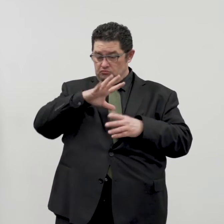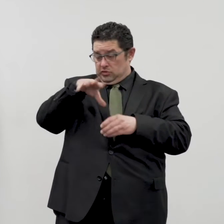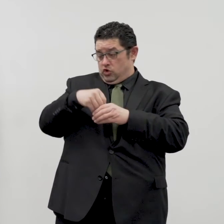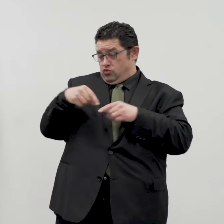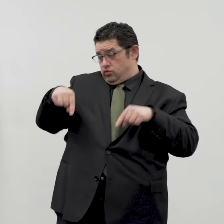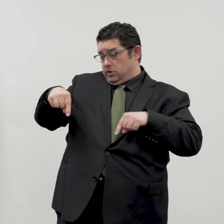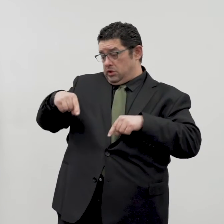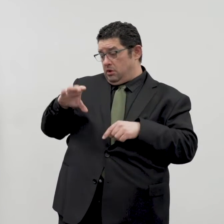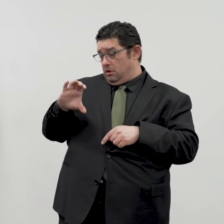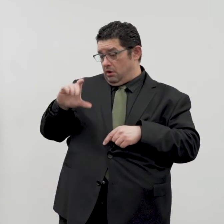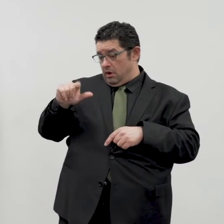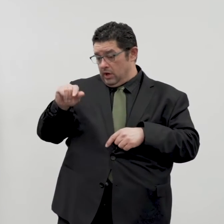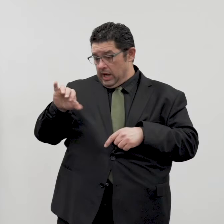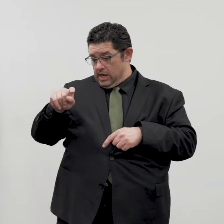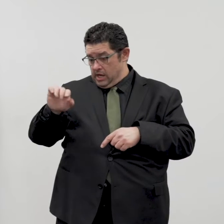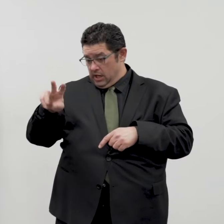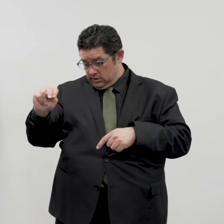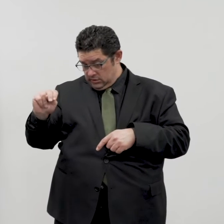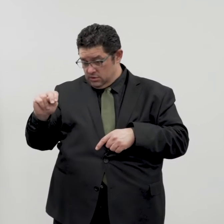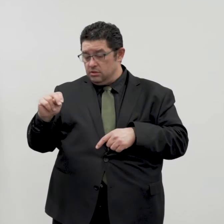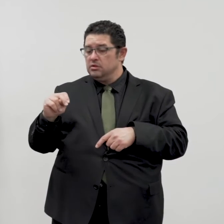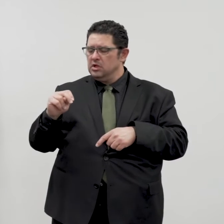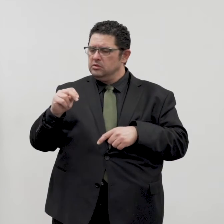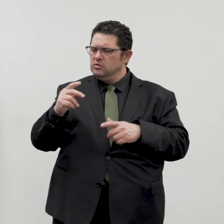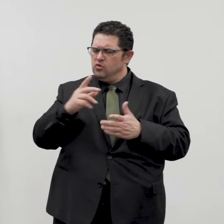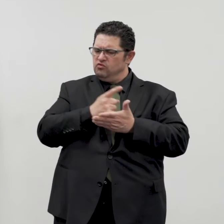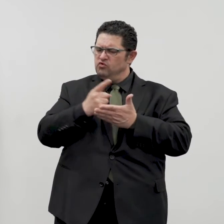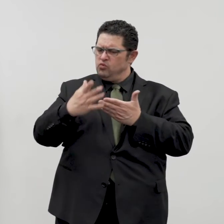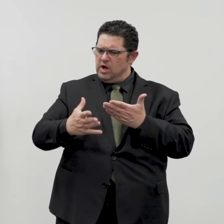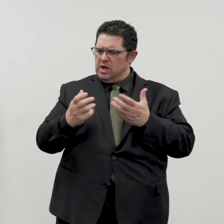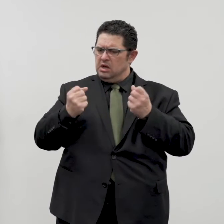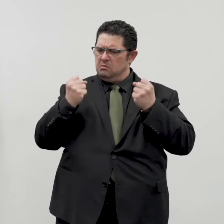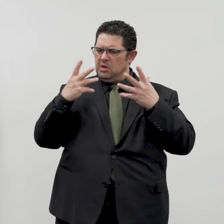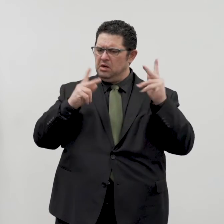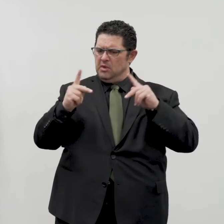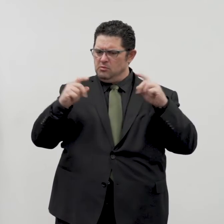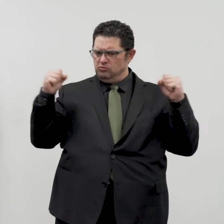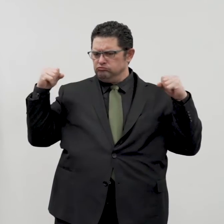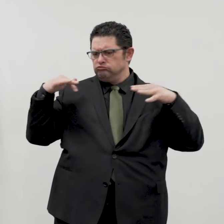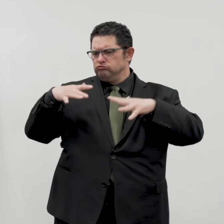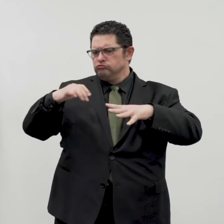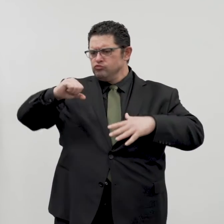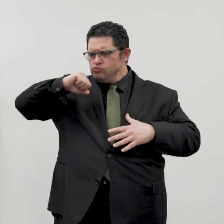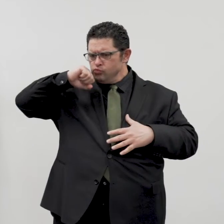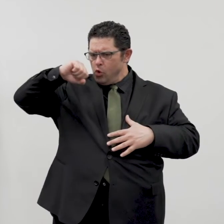people were holding large gatherings saying, we want the economy reopened.